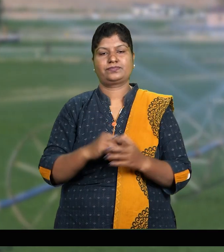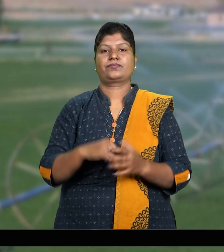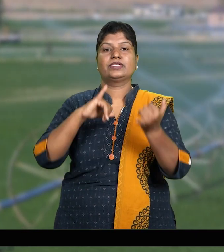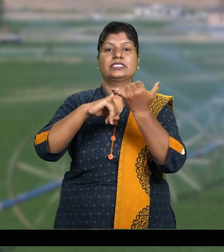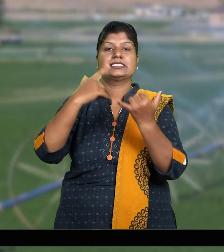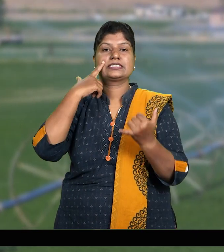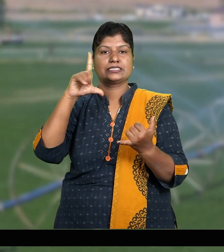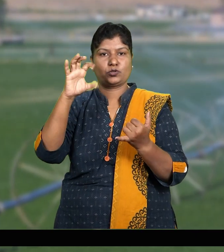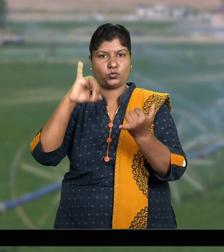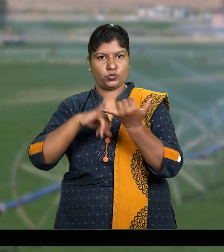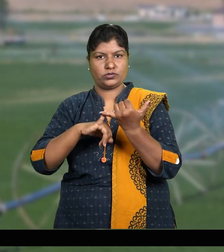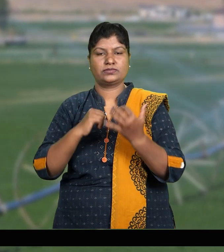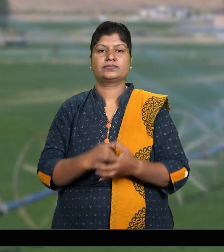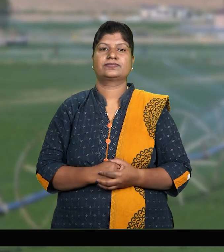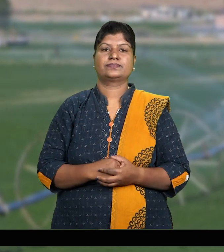Silos